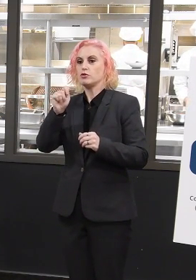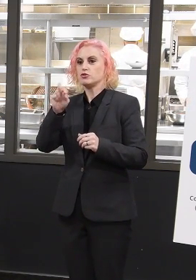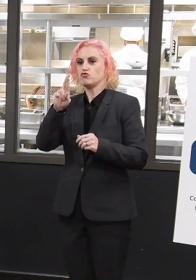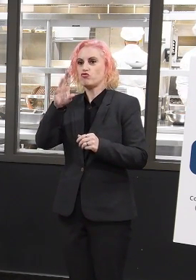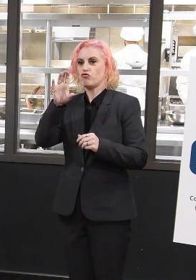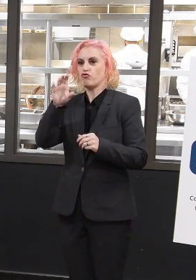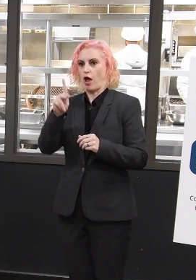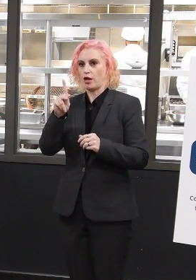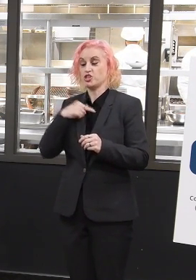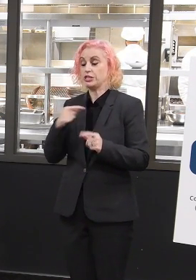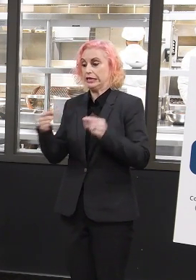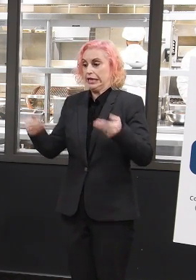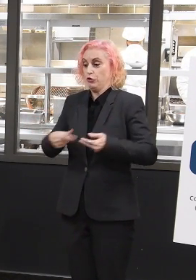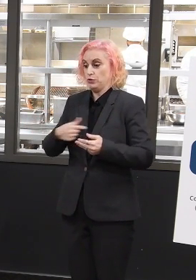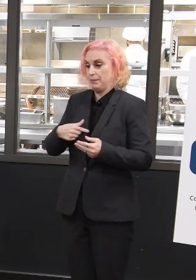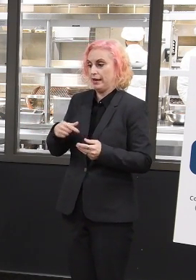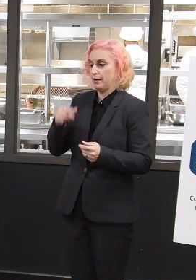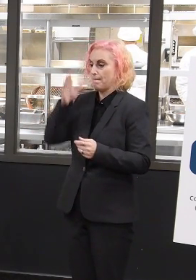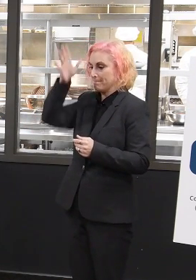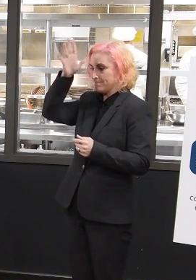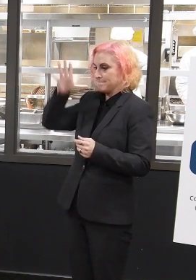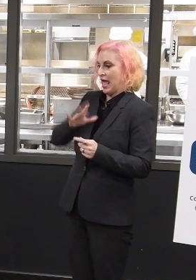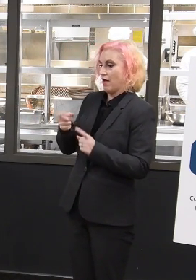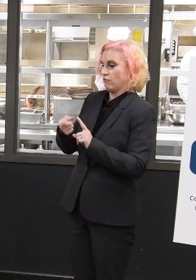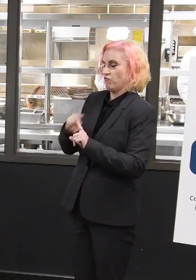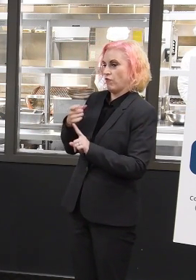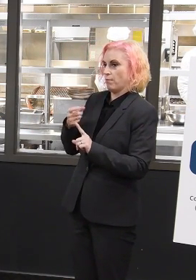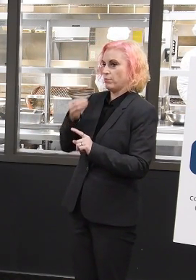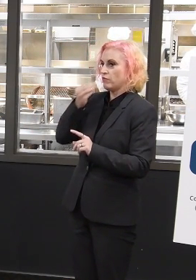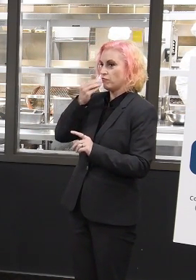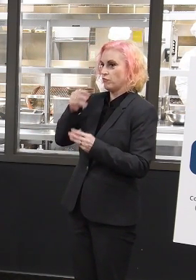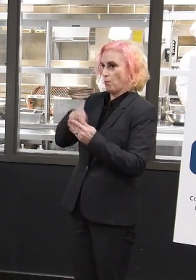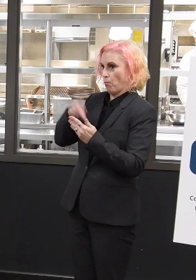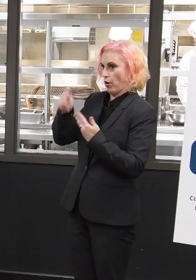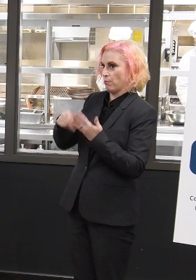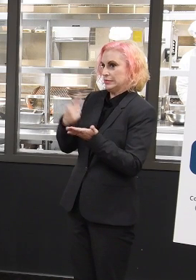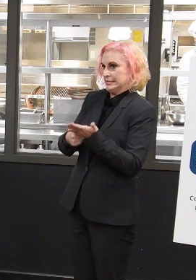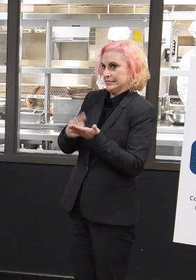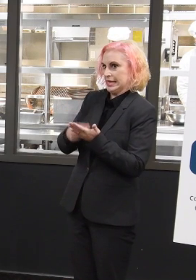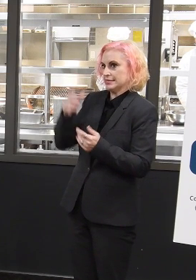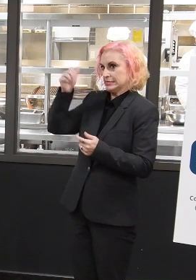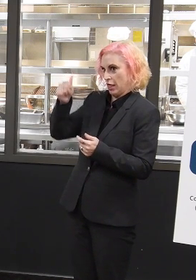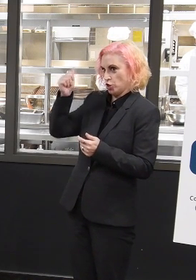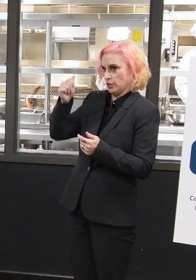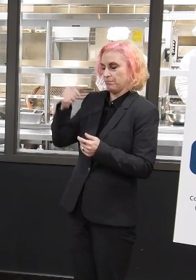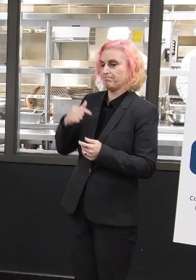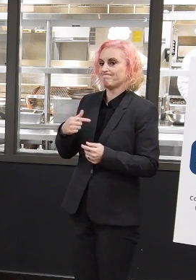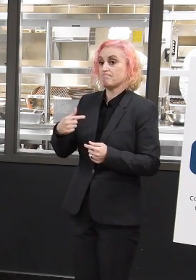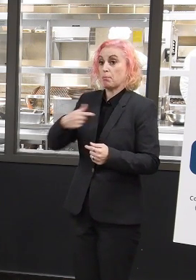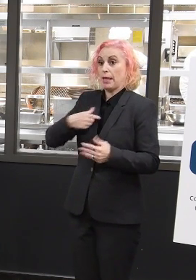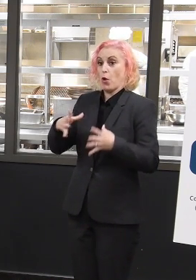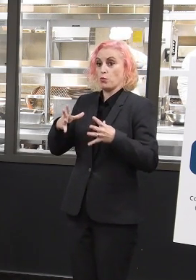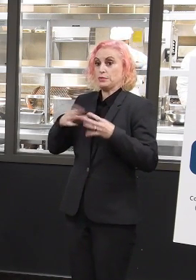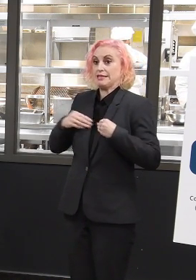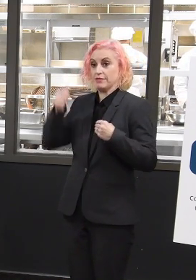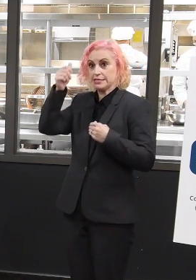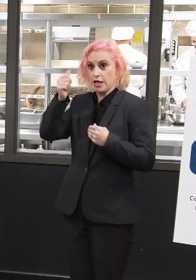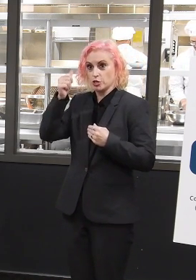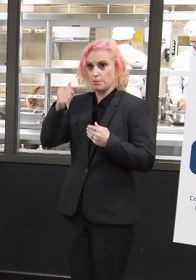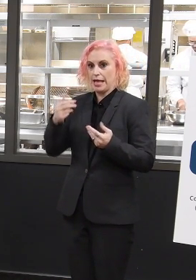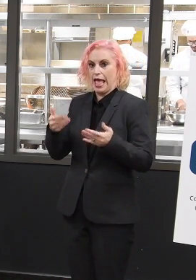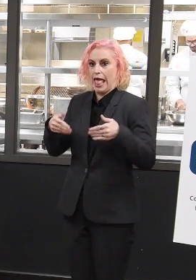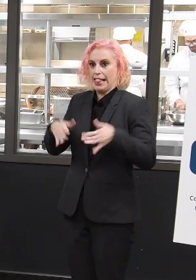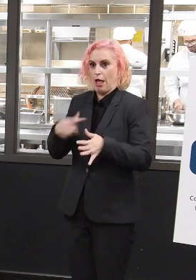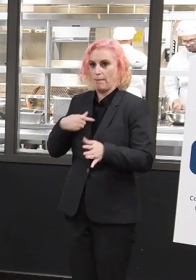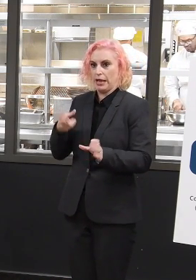from the culinary program and talked to me about scholarships. Being a scholarship recipient has allowed me to be a fully